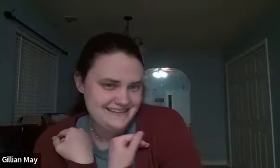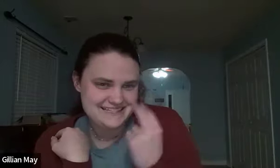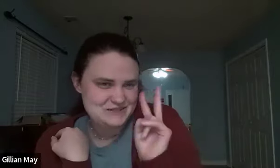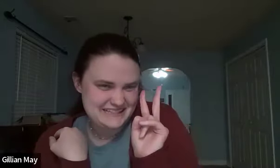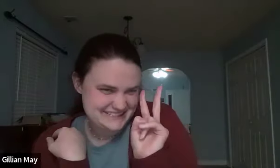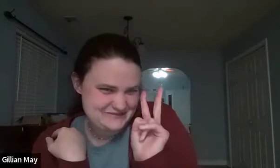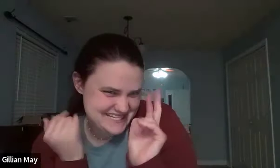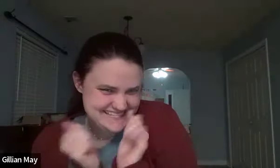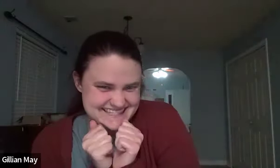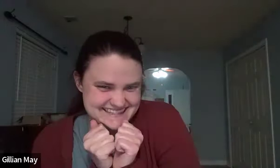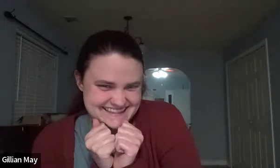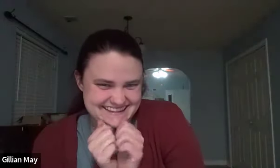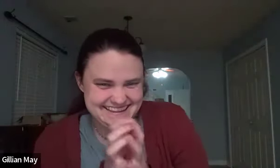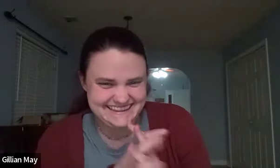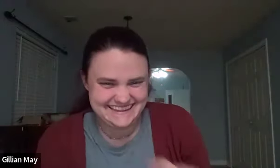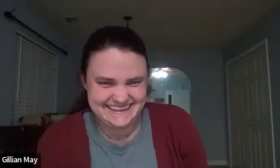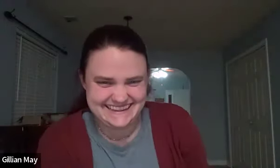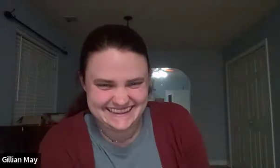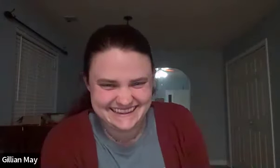the two little ones.